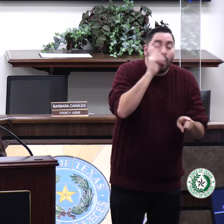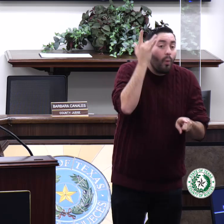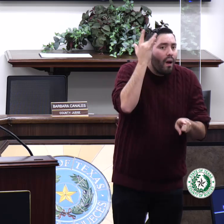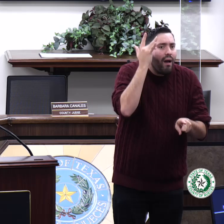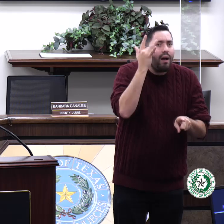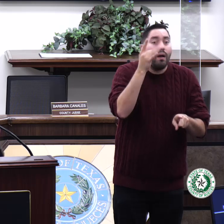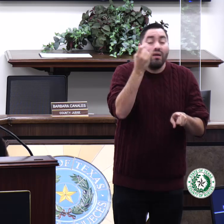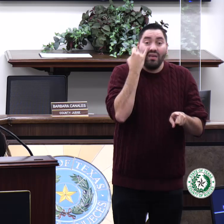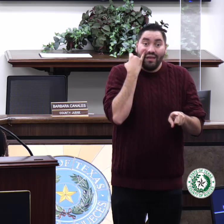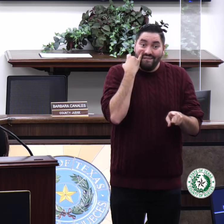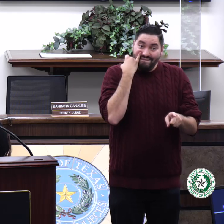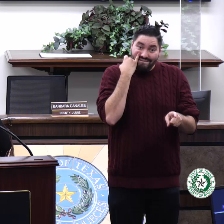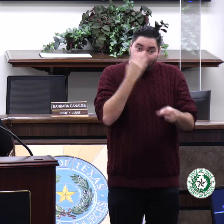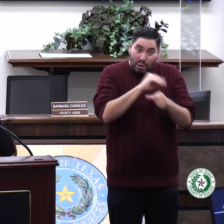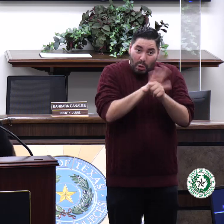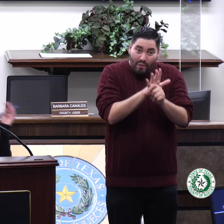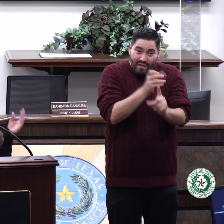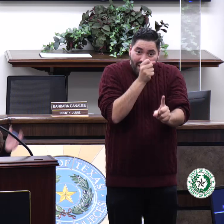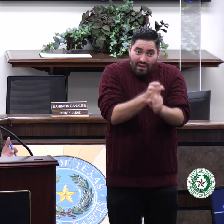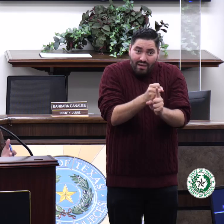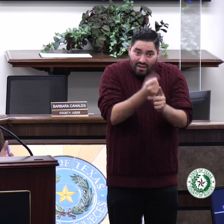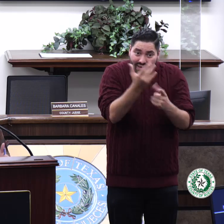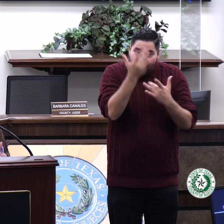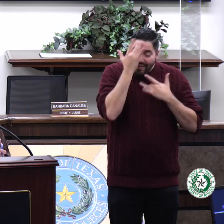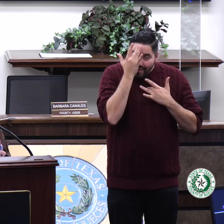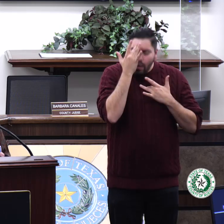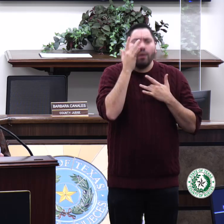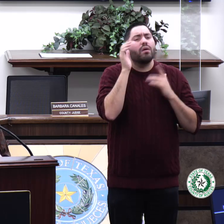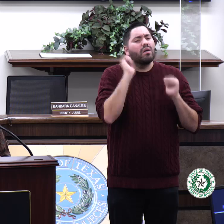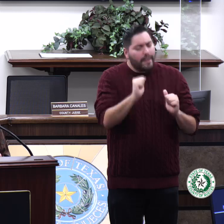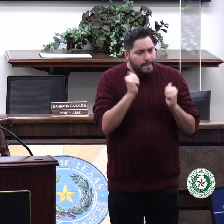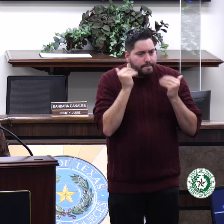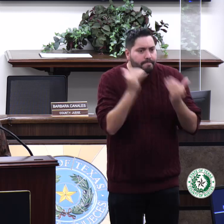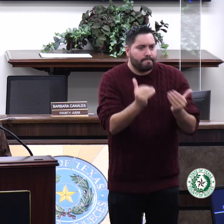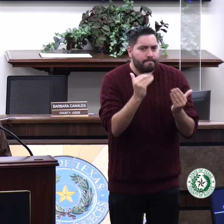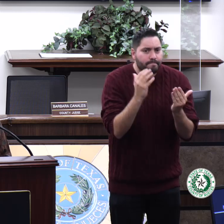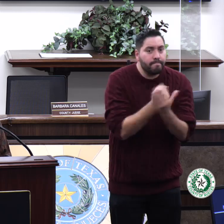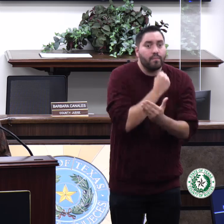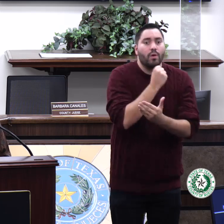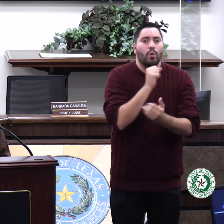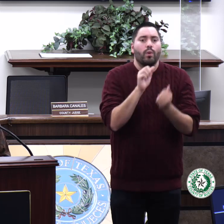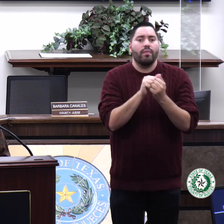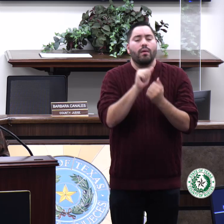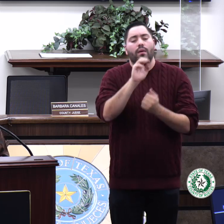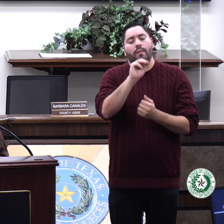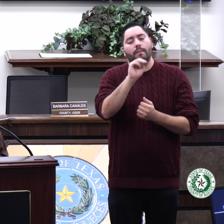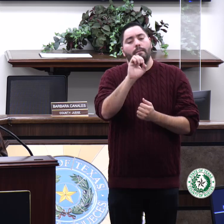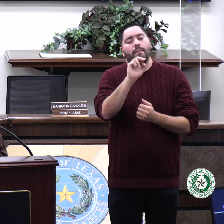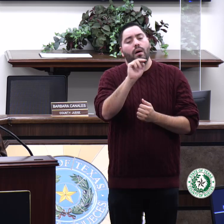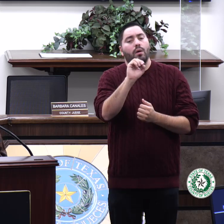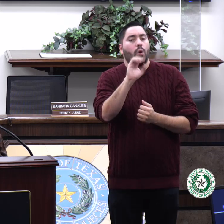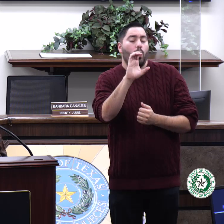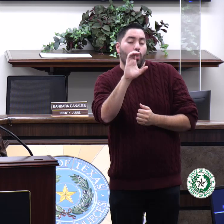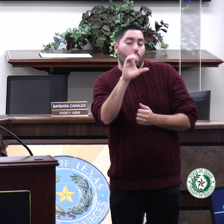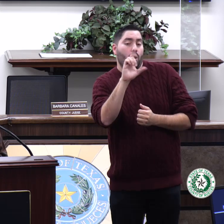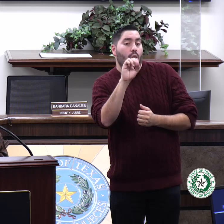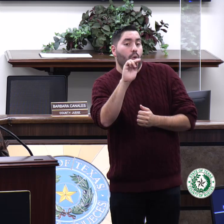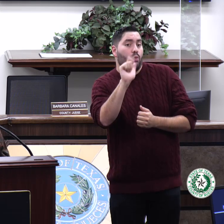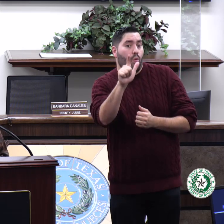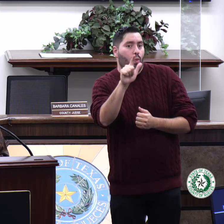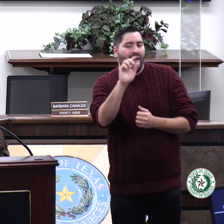you discover you have COVID-19, the earlier you can get treated with monoclonal antibodies. But they don't